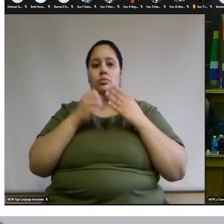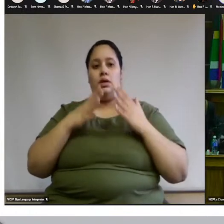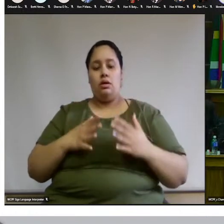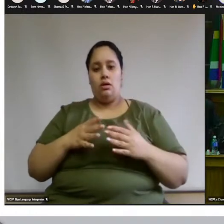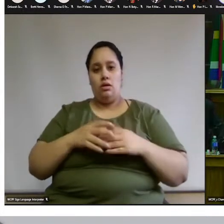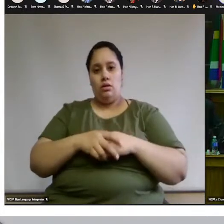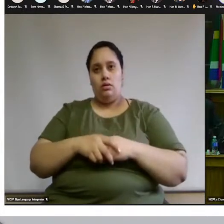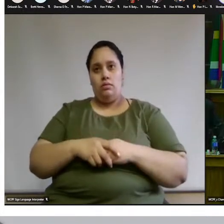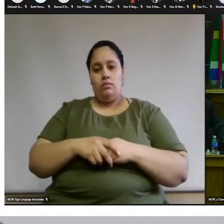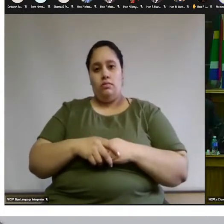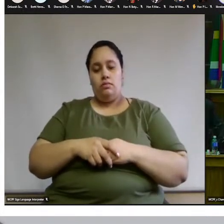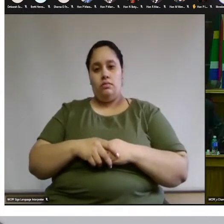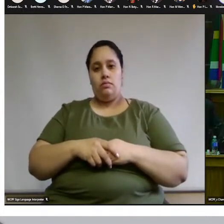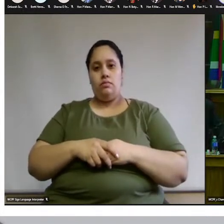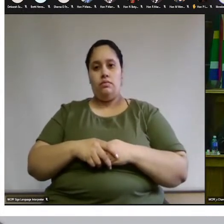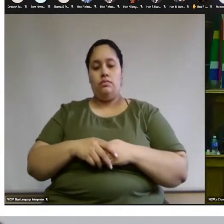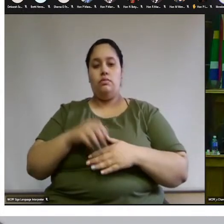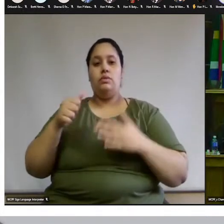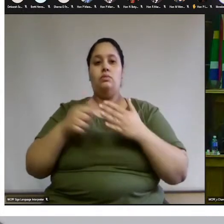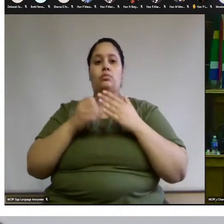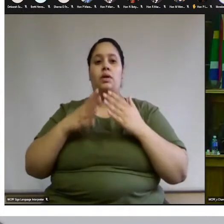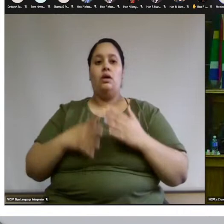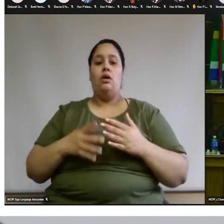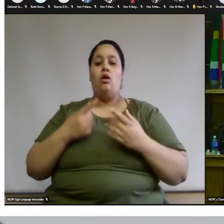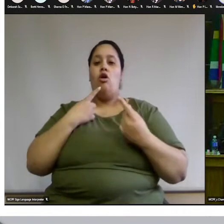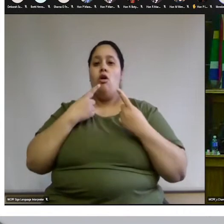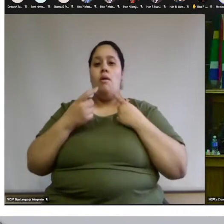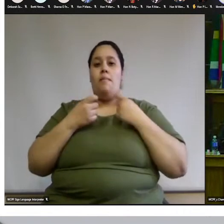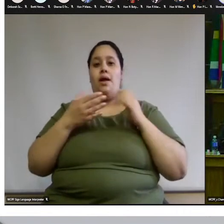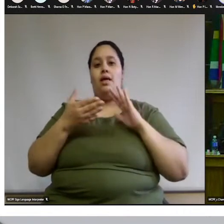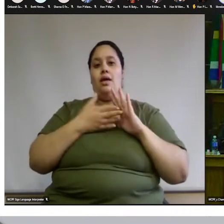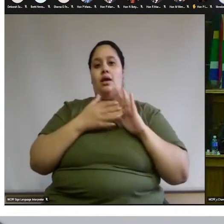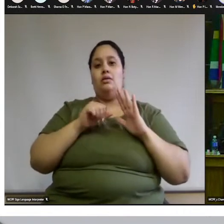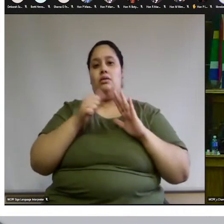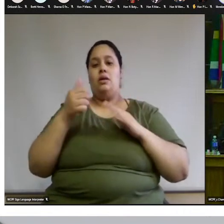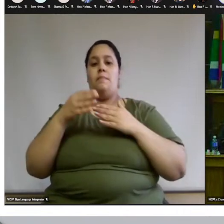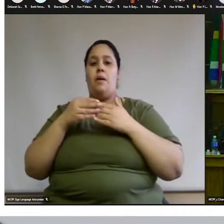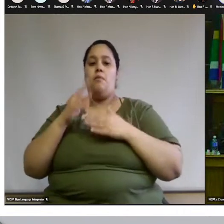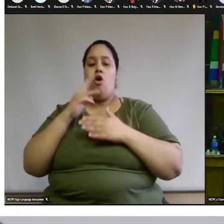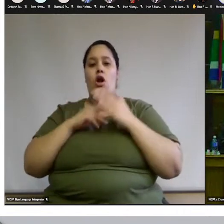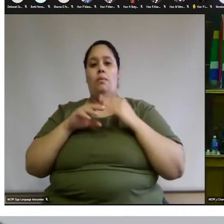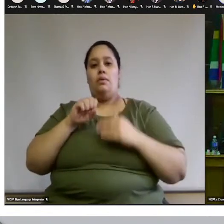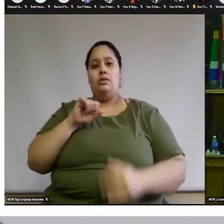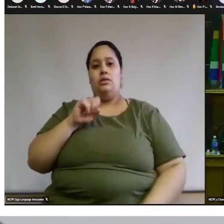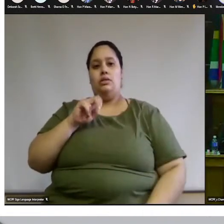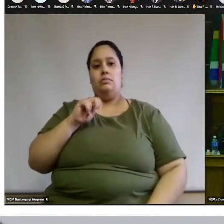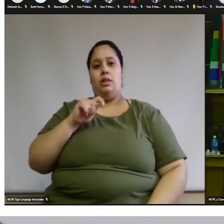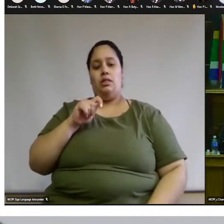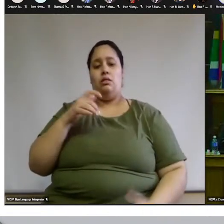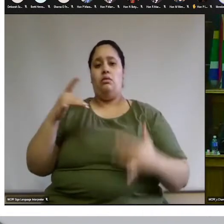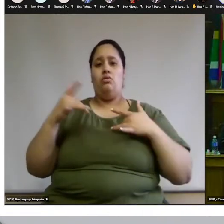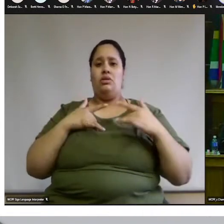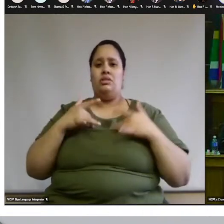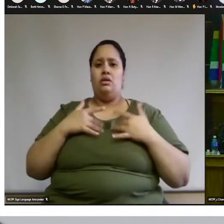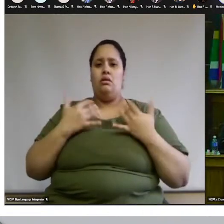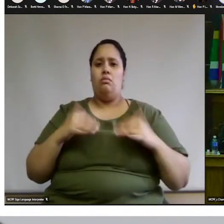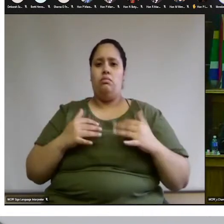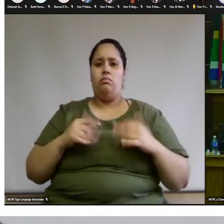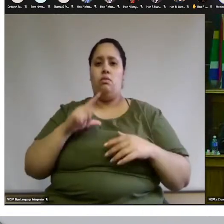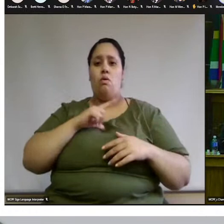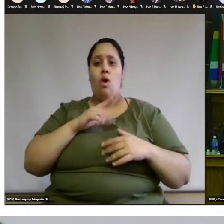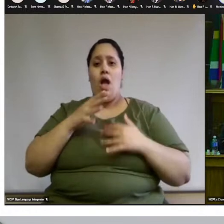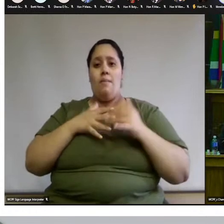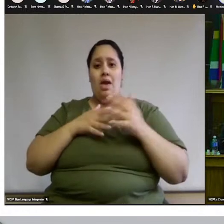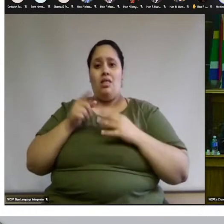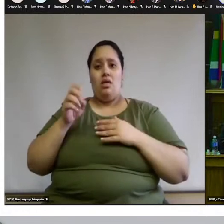Speaker, the complaint against fellow member Honourable Smith is worrying. The fact that this matter was